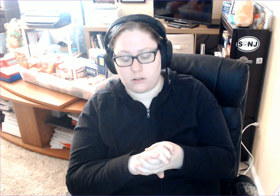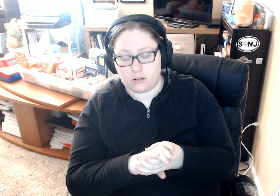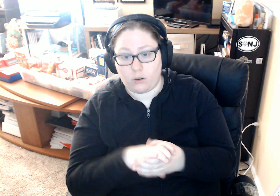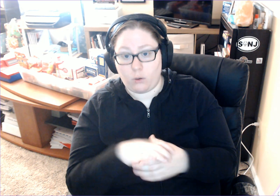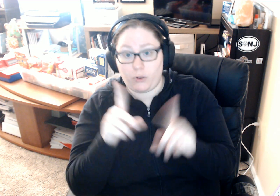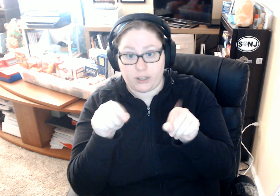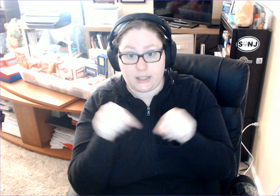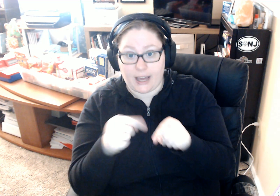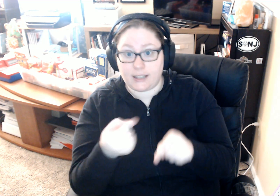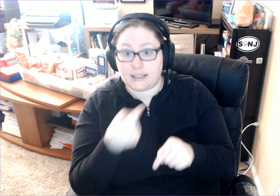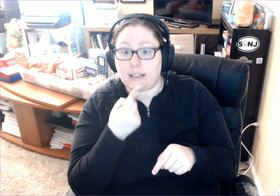Will the tag tell us that?